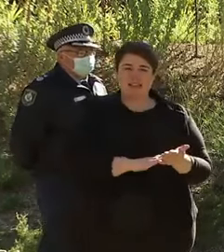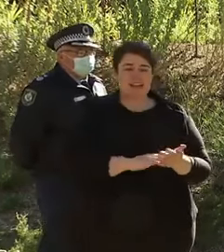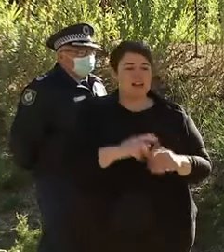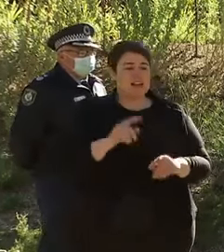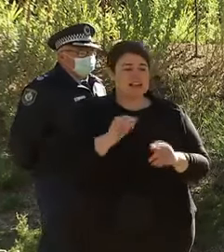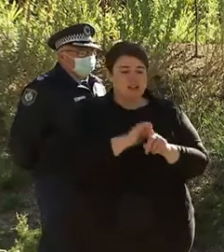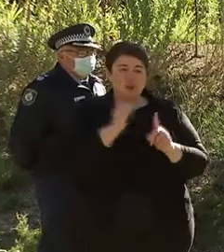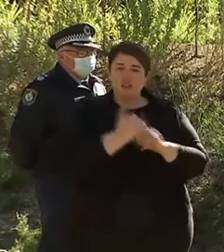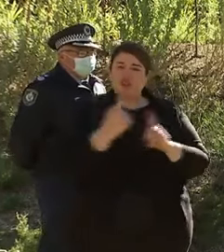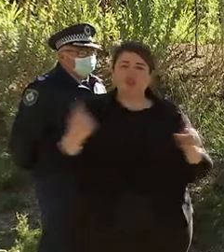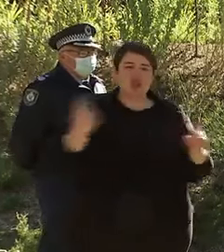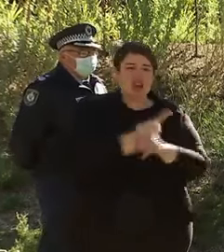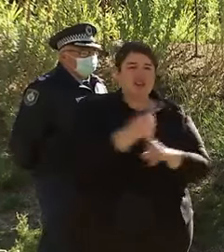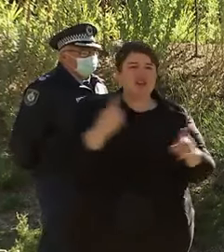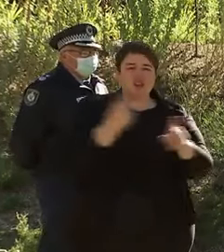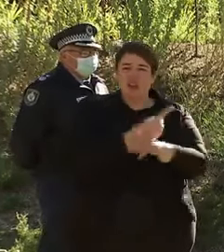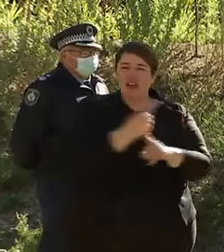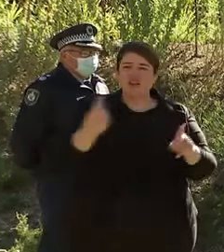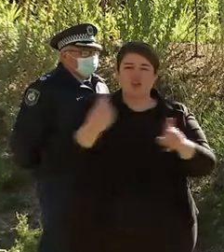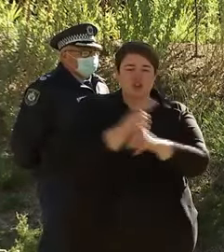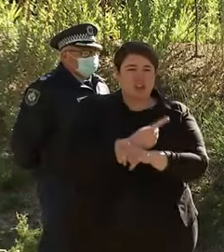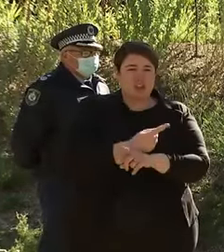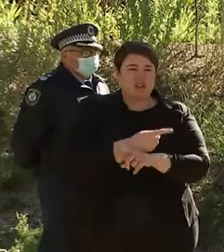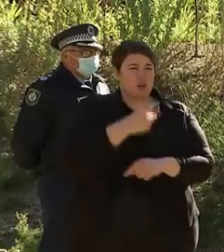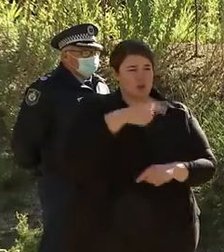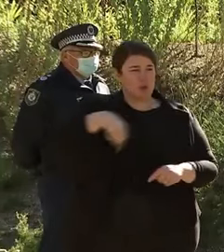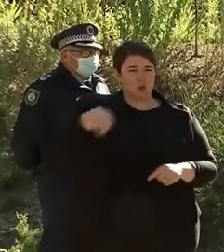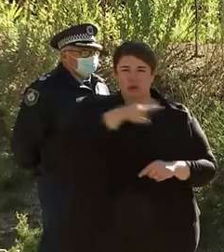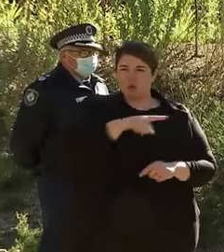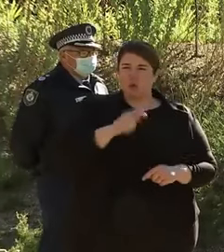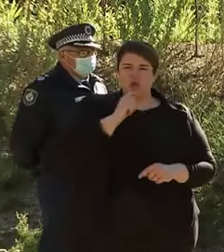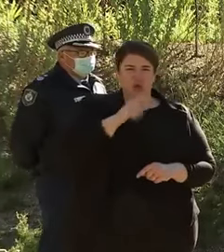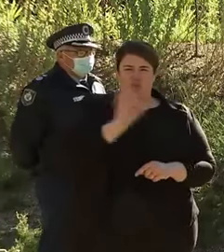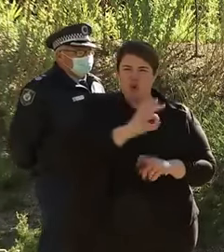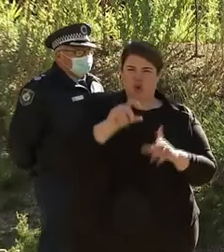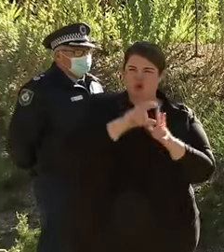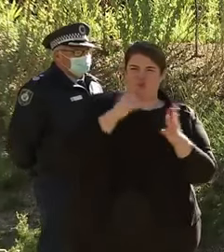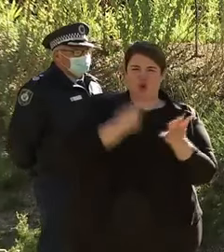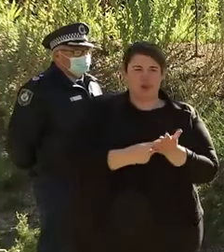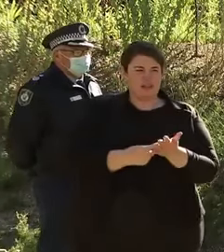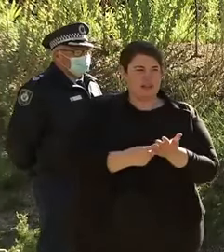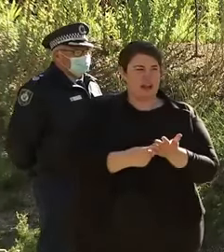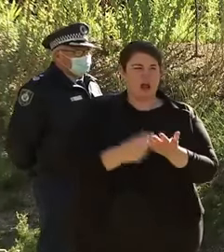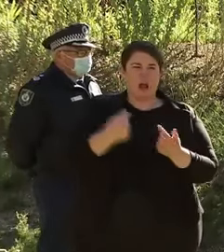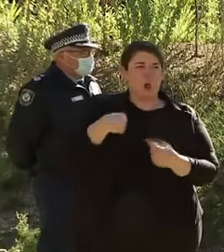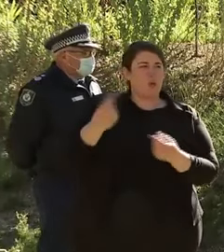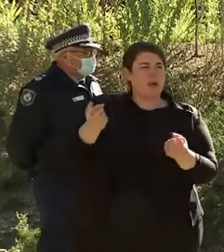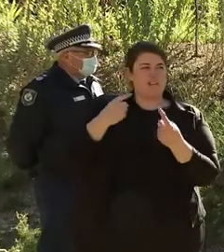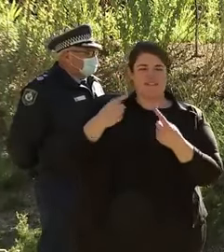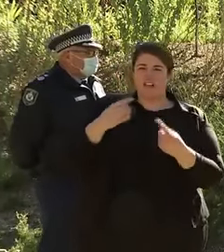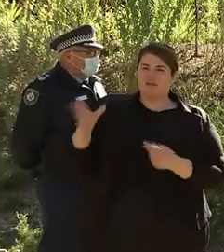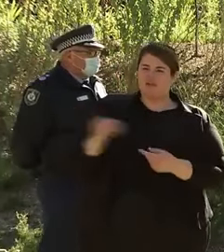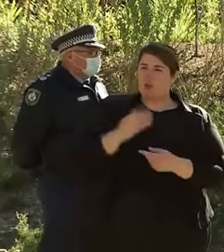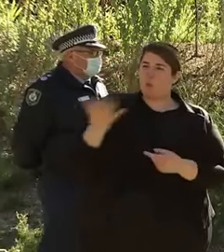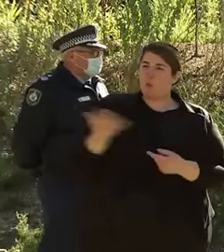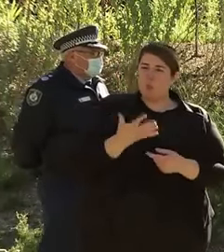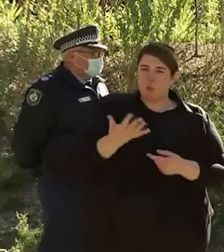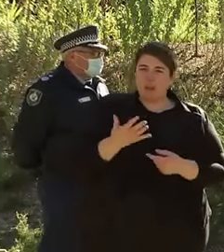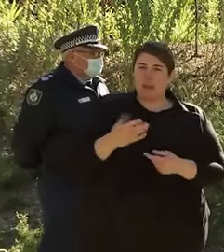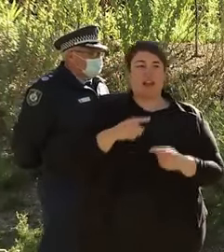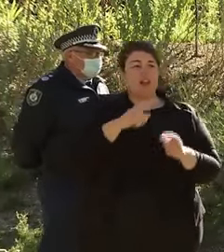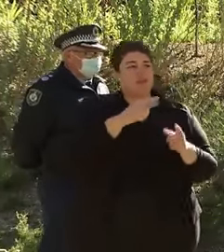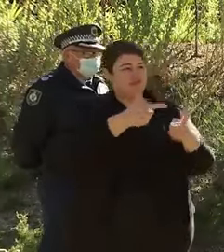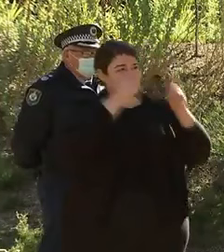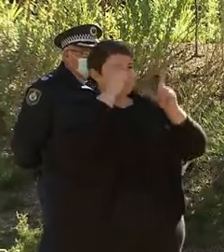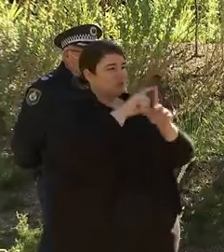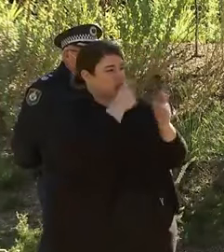circumstances. I mean, you guys can all be incident experts, but you're journalists, you're not epidemiologists. We take our advice from the health authorities, and the